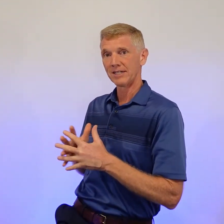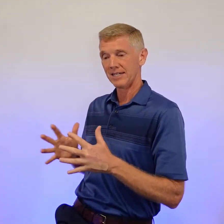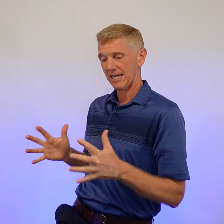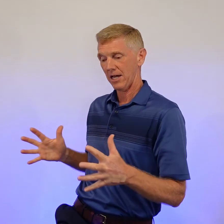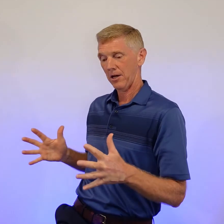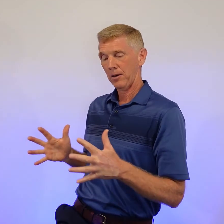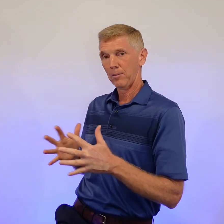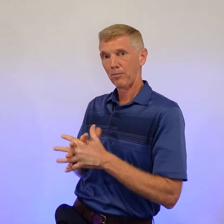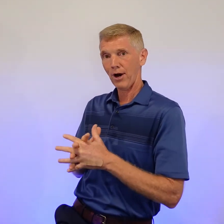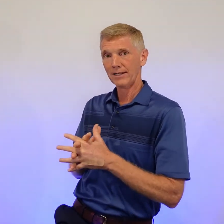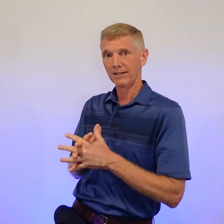see. Pregnant,